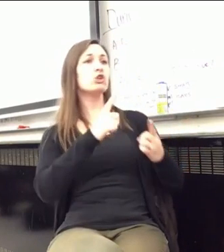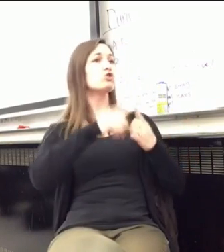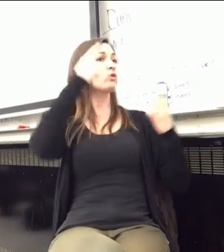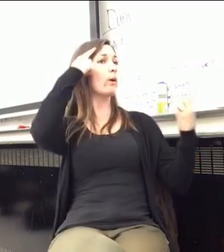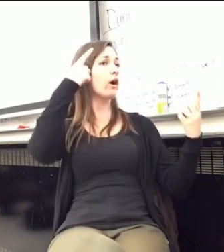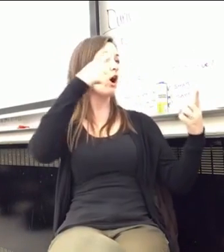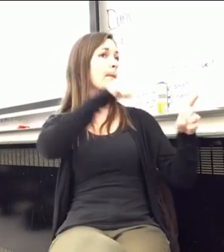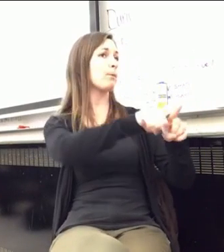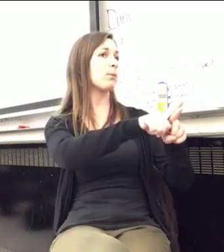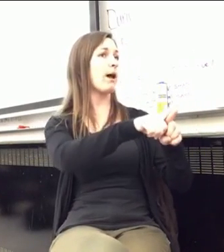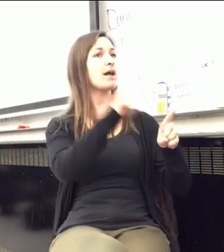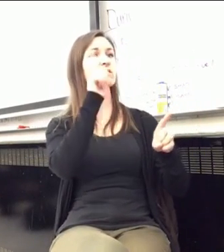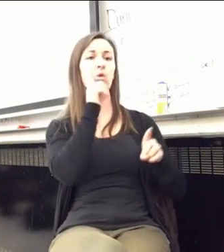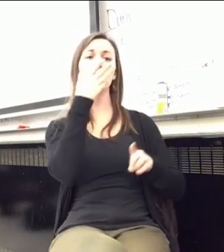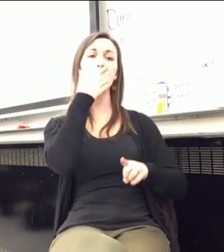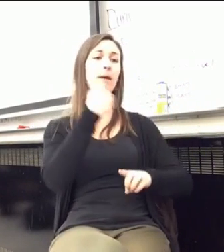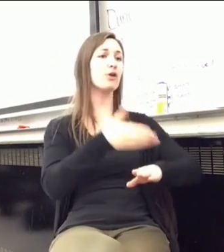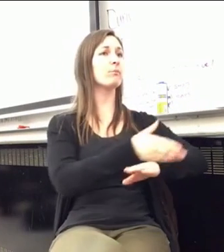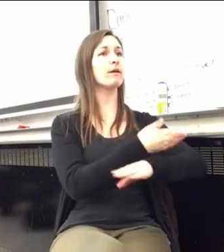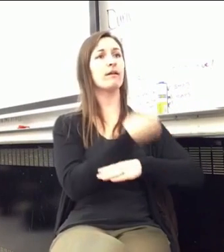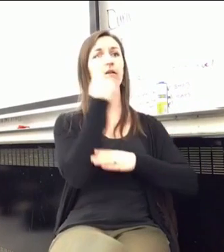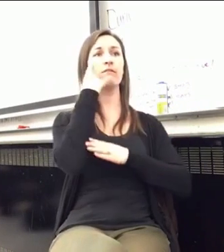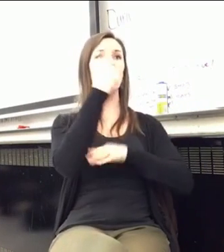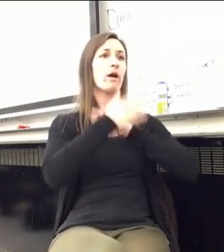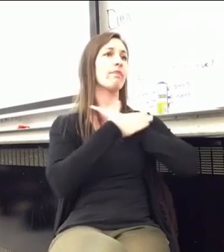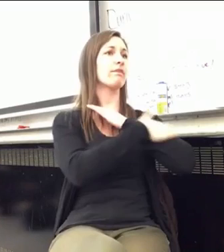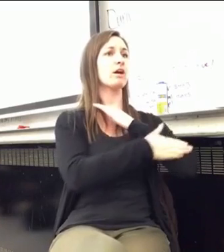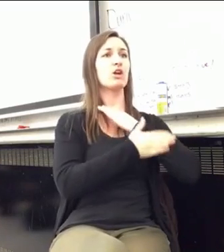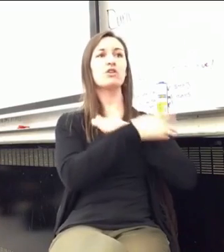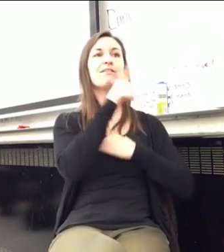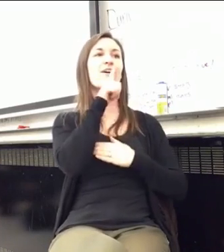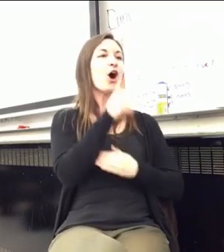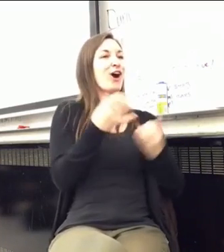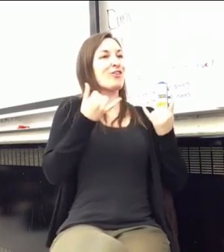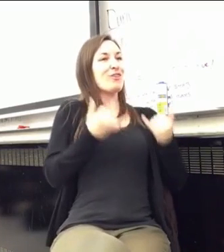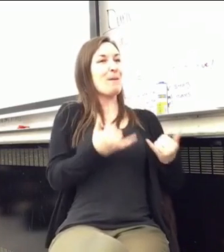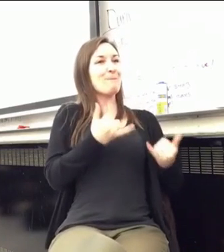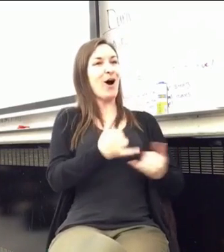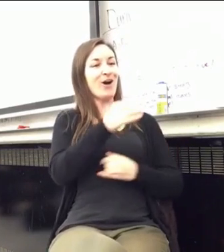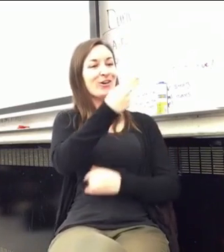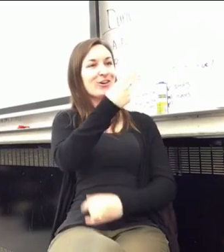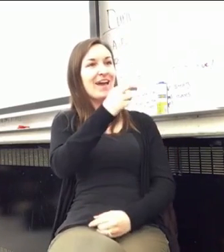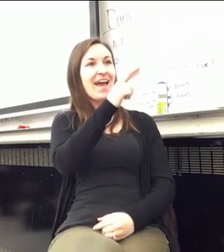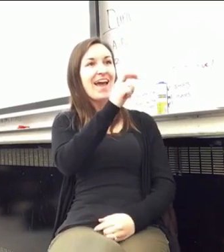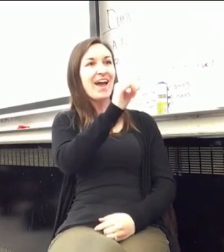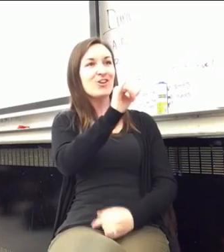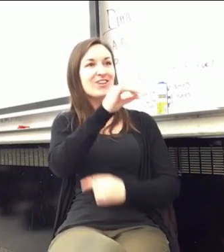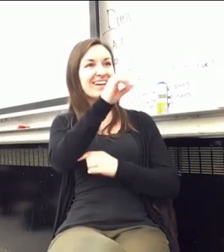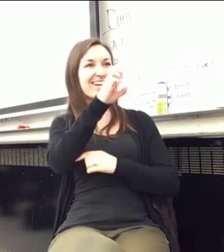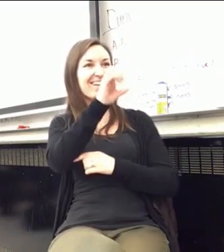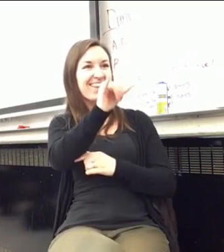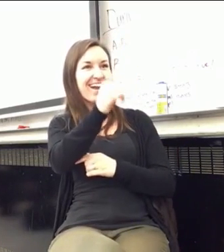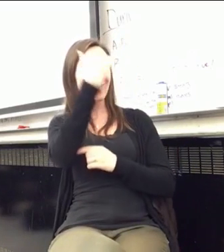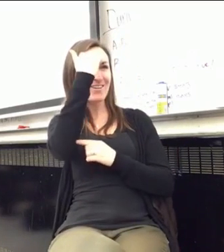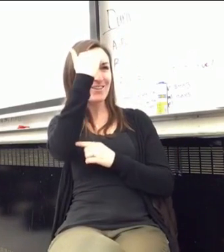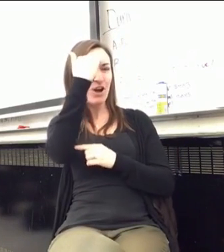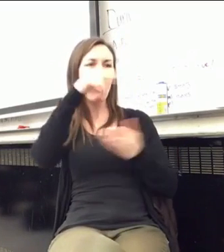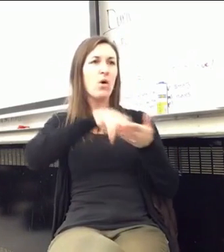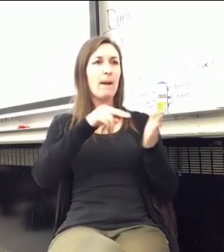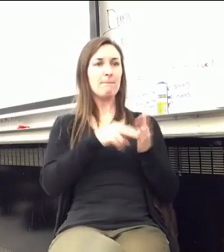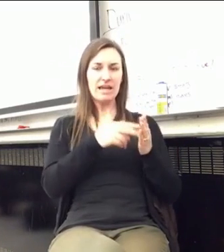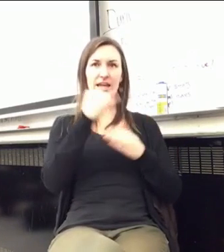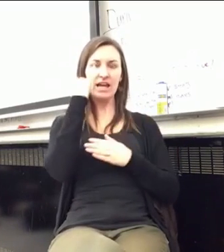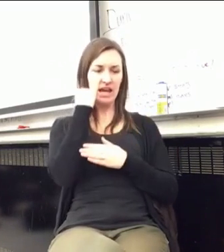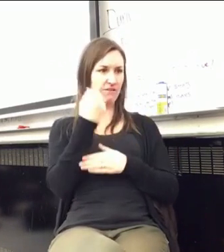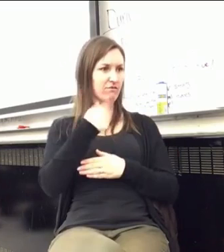the betterment of the country. They are the modern-day Henry Clays. Basically what they say is we know if we come at a